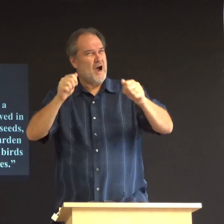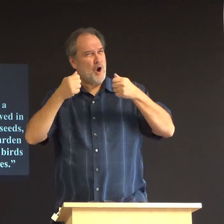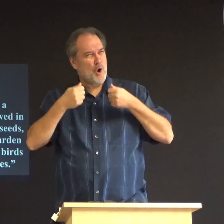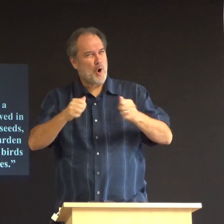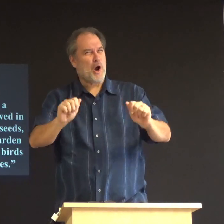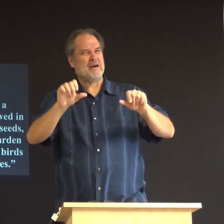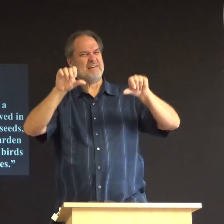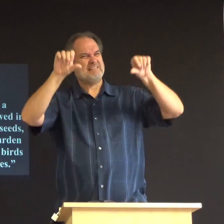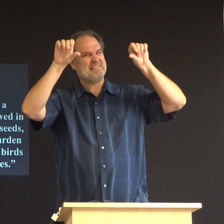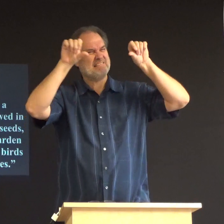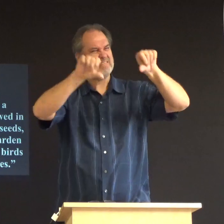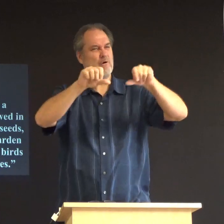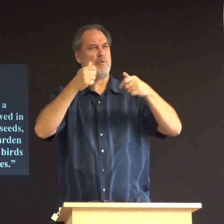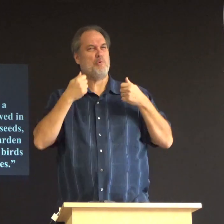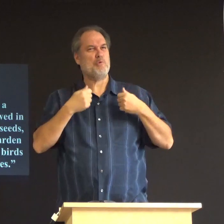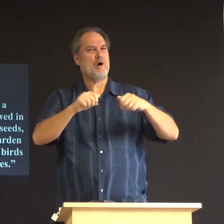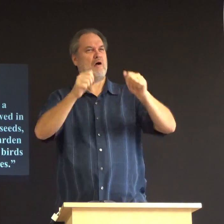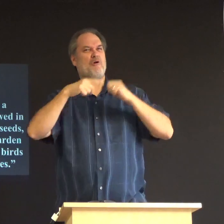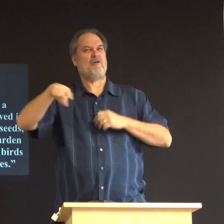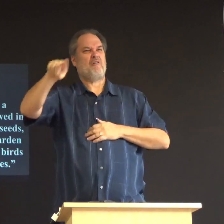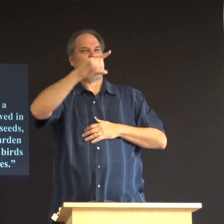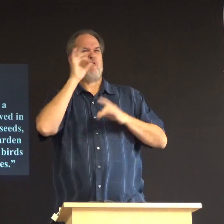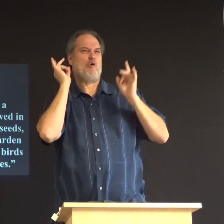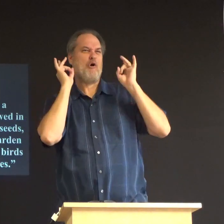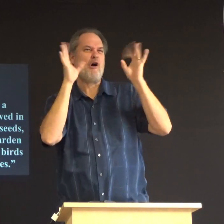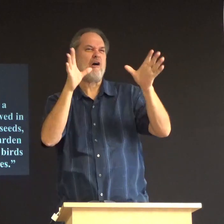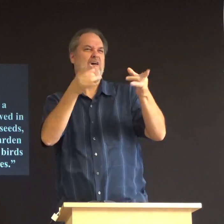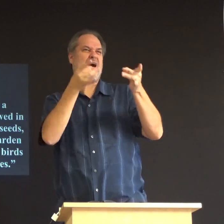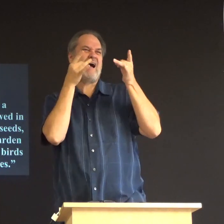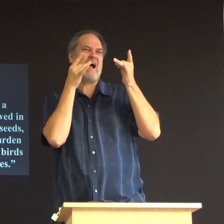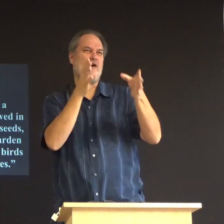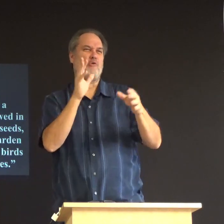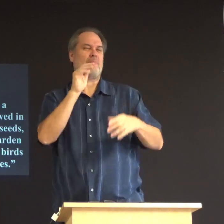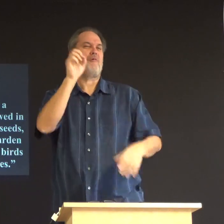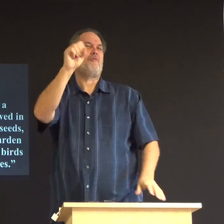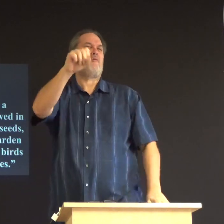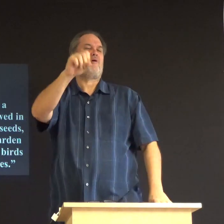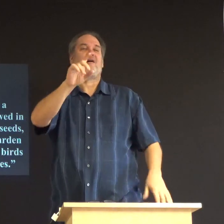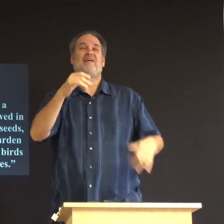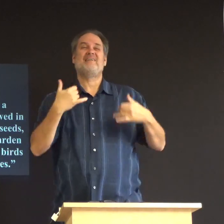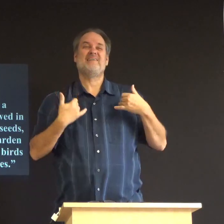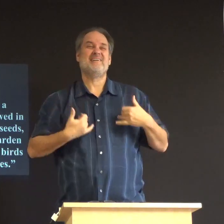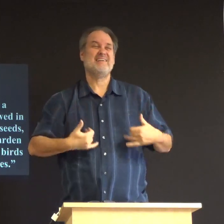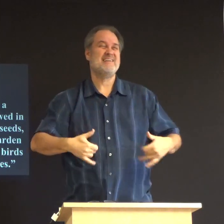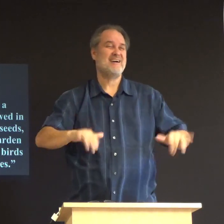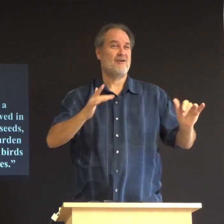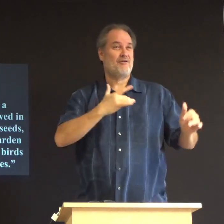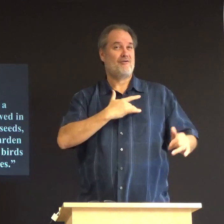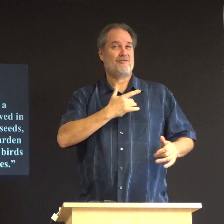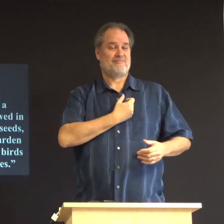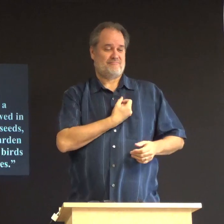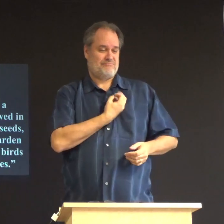bad. It tries to put down Christians or what their church is doing, but still,